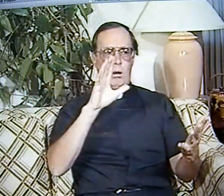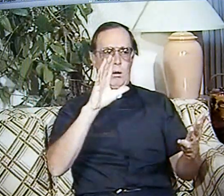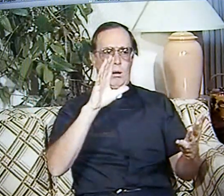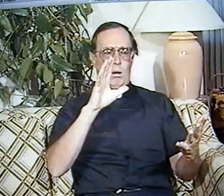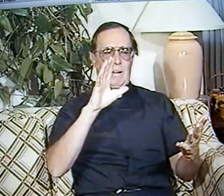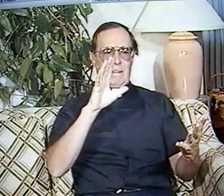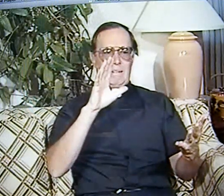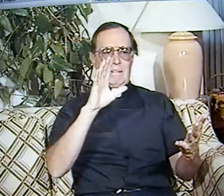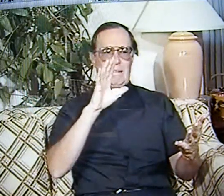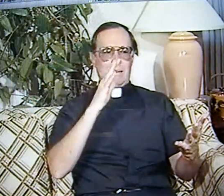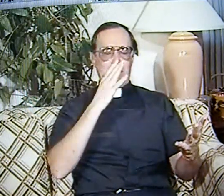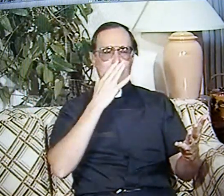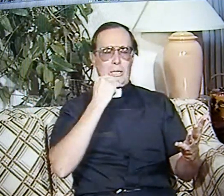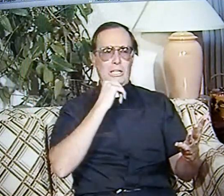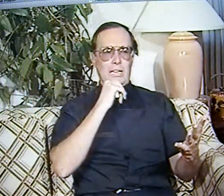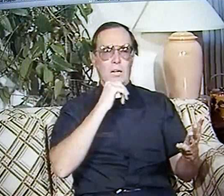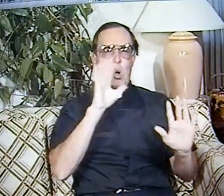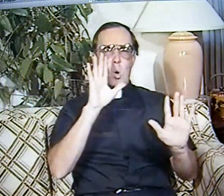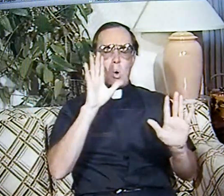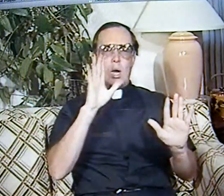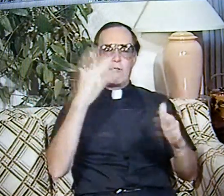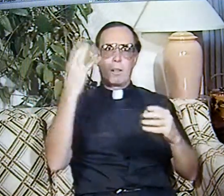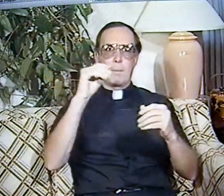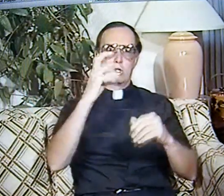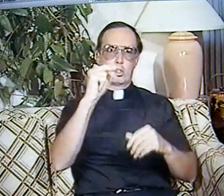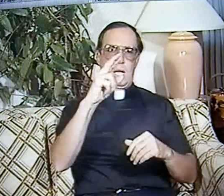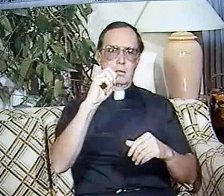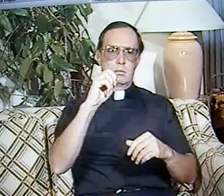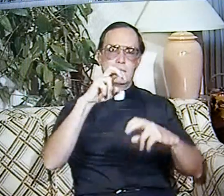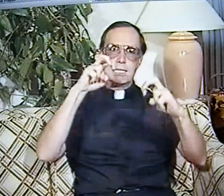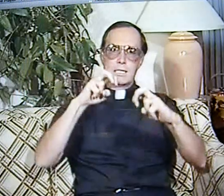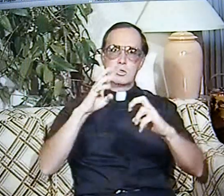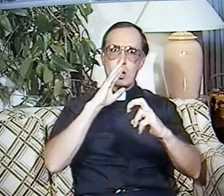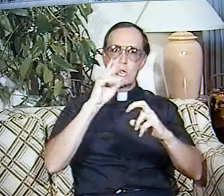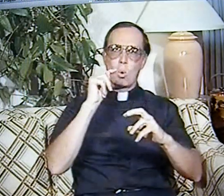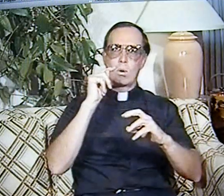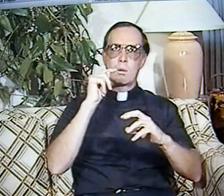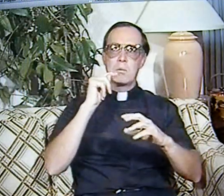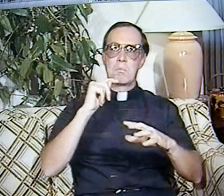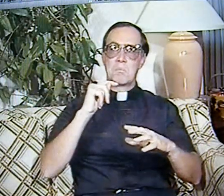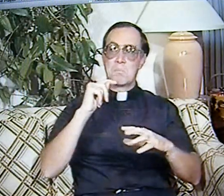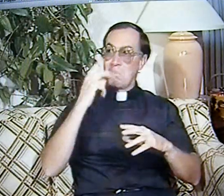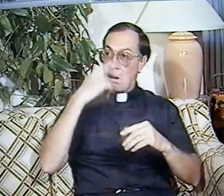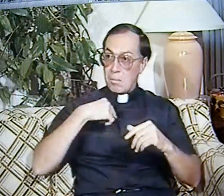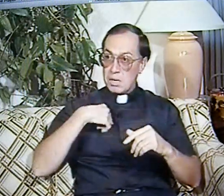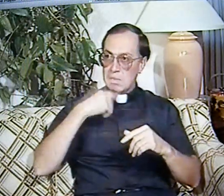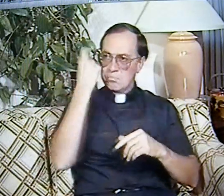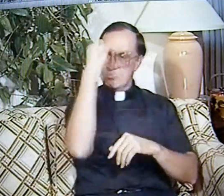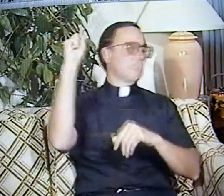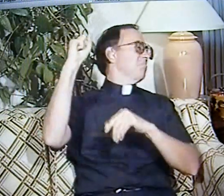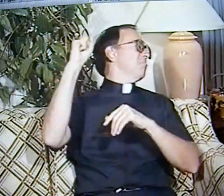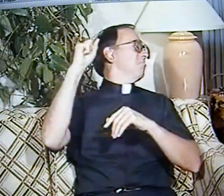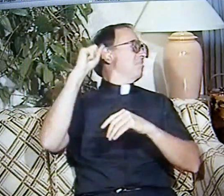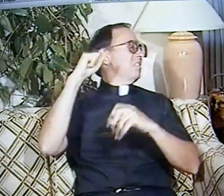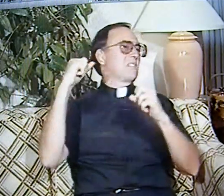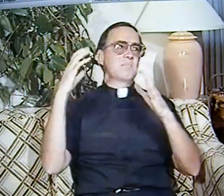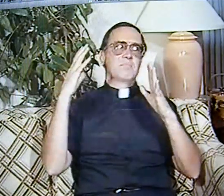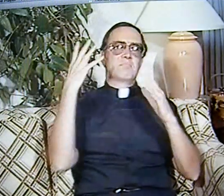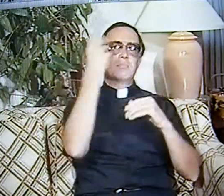I knew that there was a problem with the people, but it was the way that they were going about it. They just said no